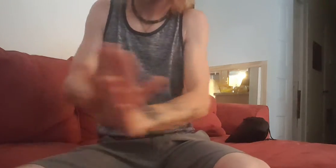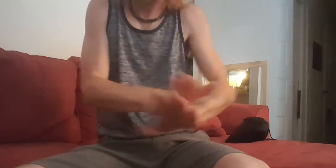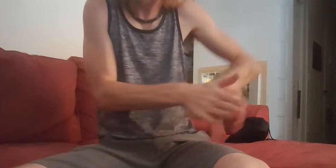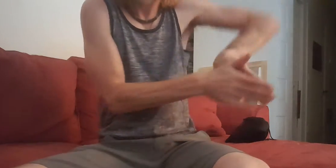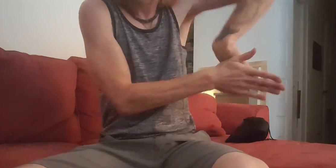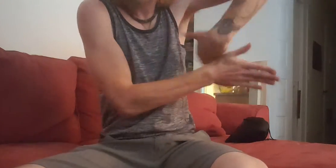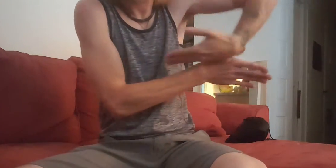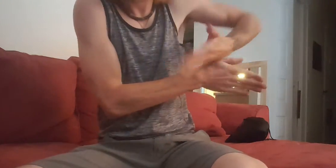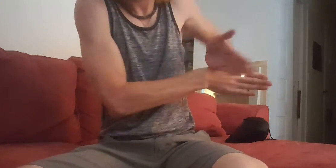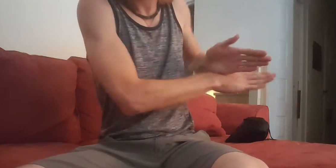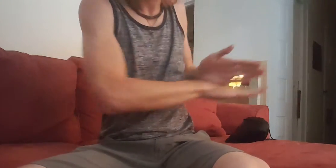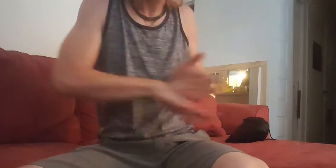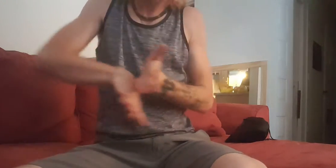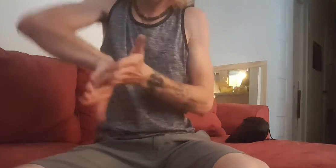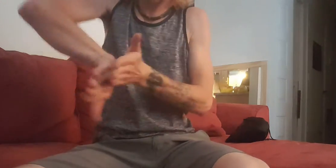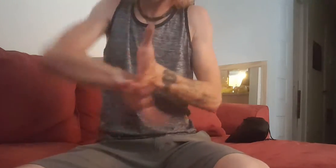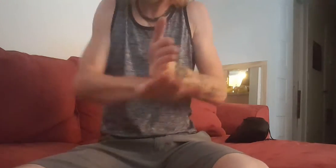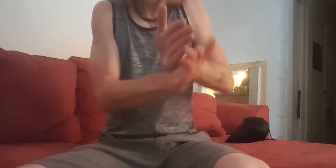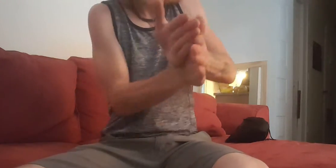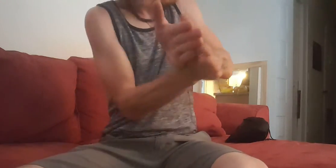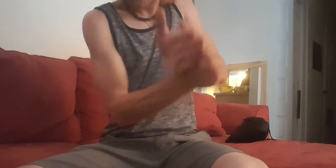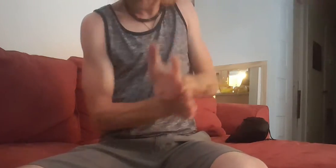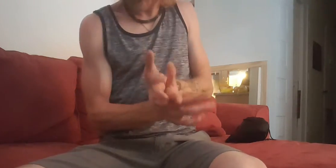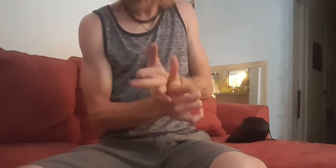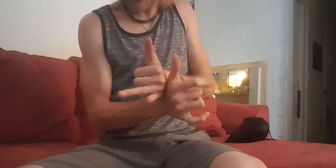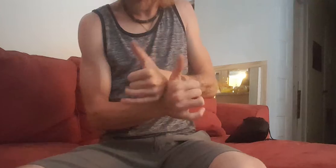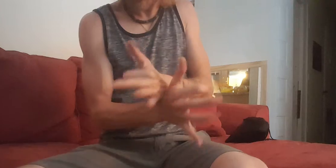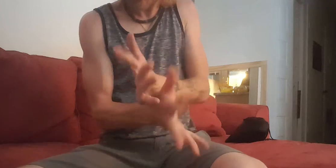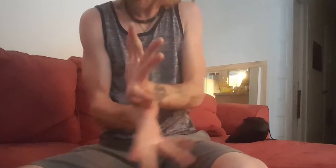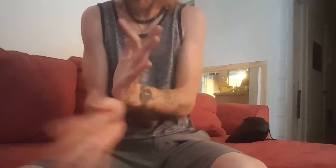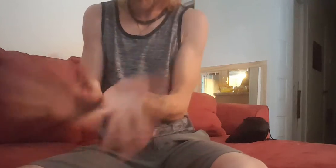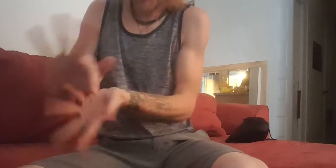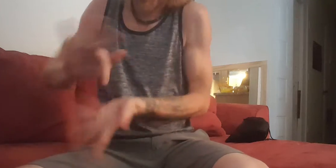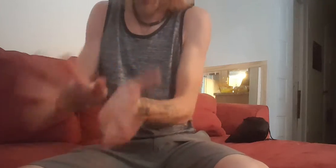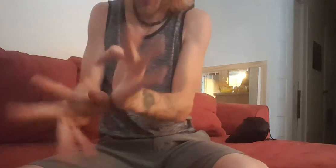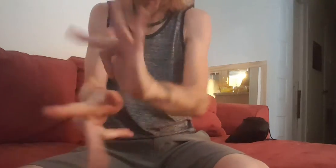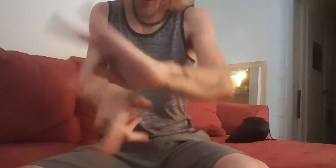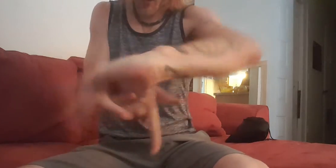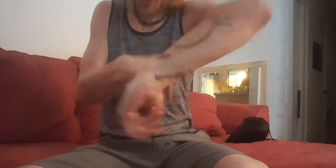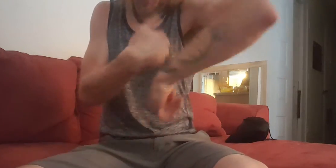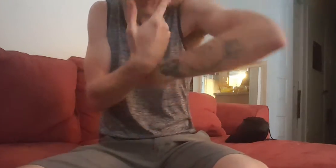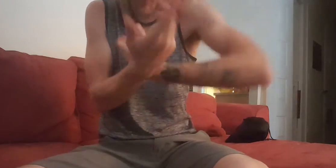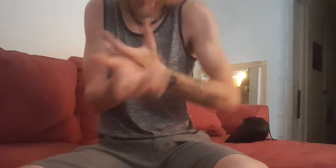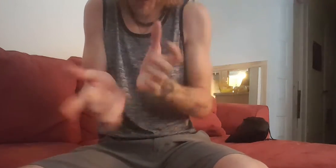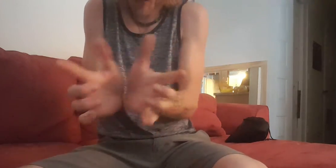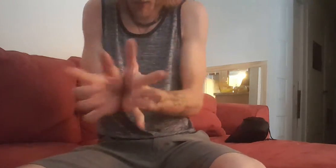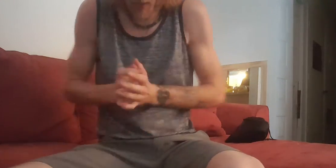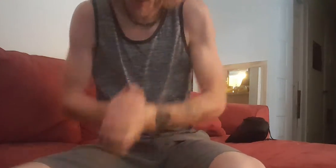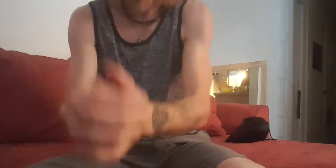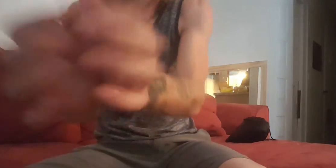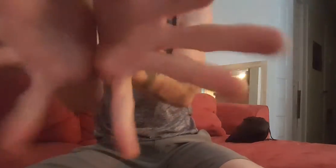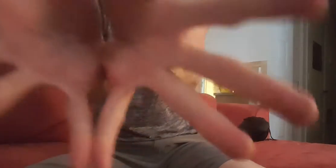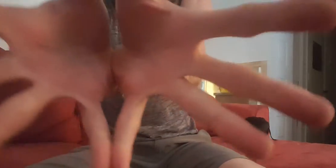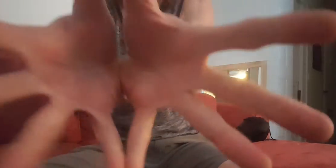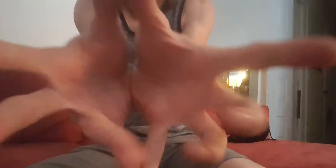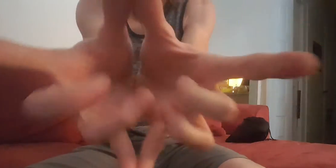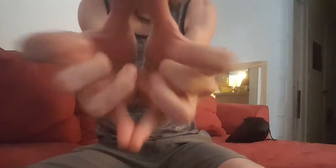you've added and subtracted. I'm pushing on the hammer to trigger the brain. Embrace. You fucking days